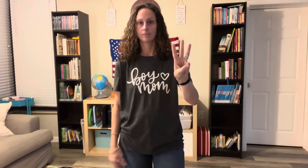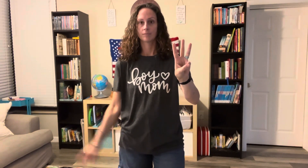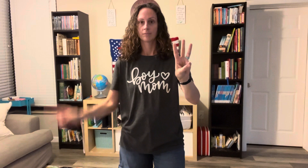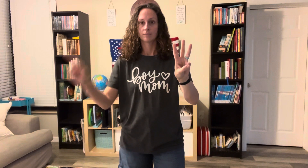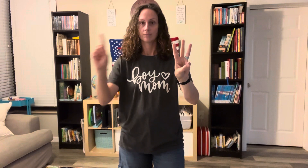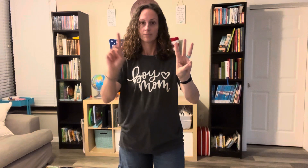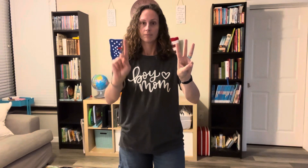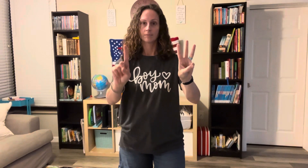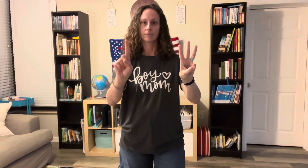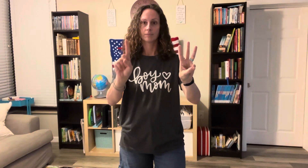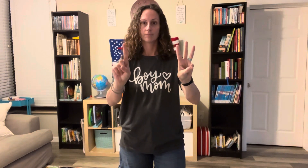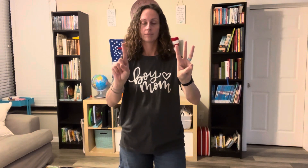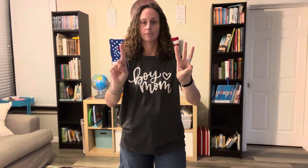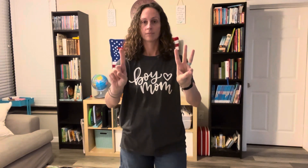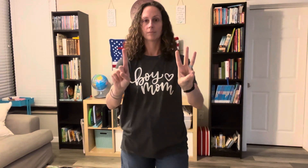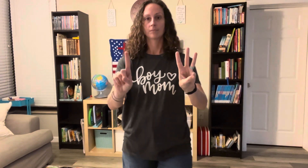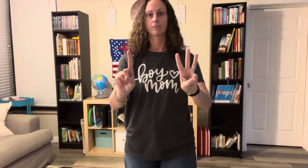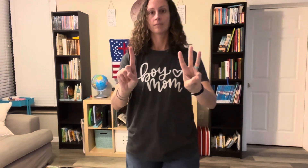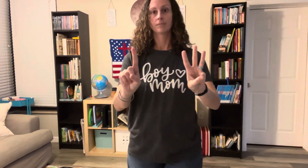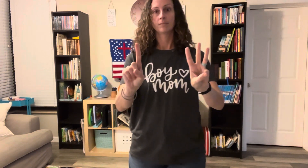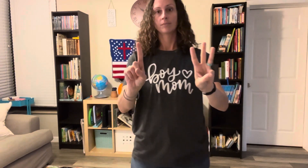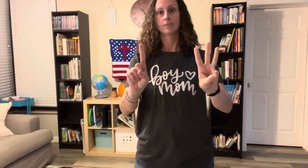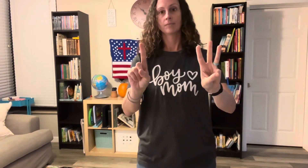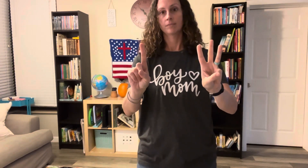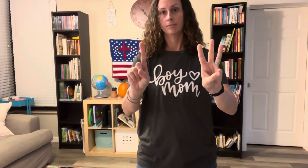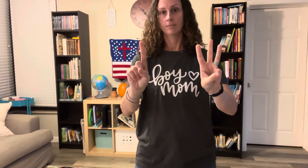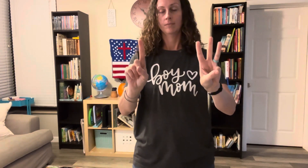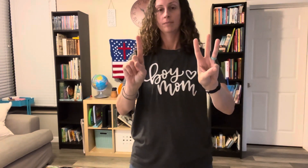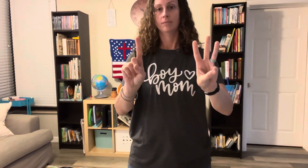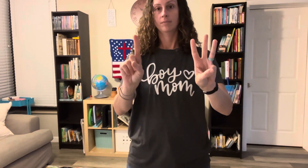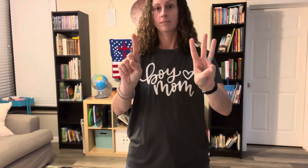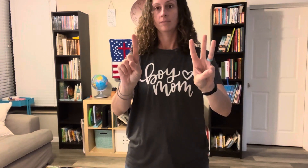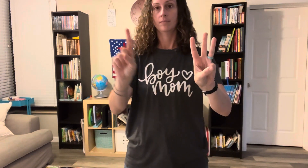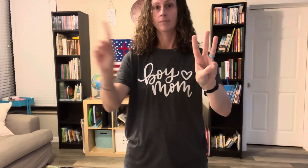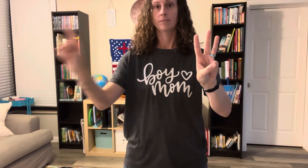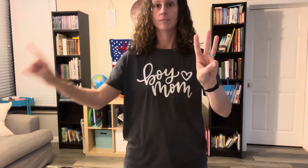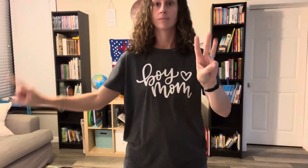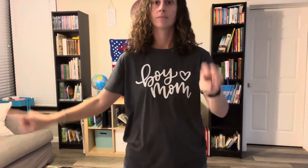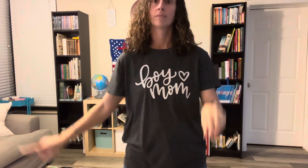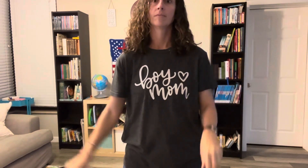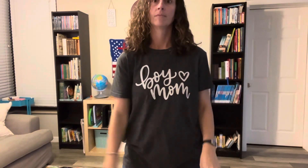teaspoons equal 1 tablespoon. 2